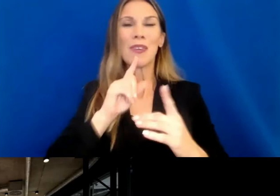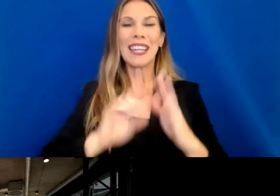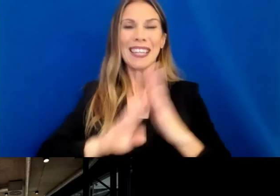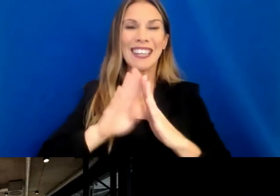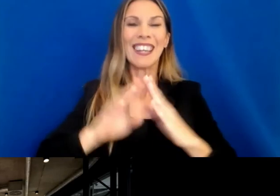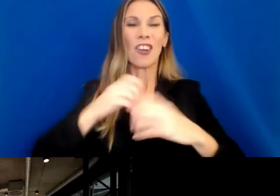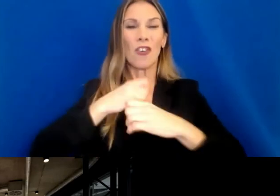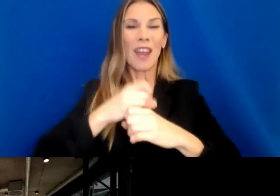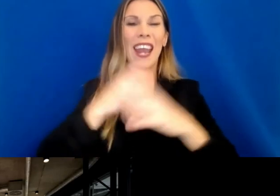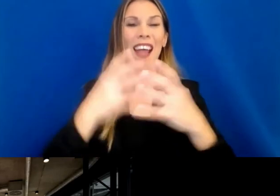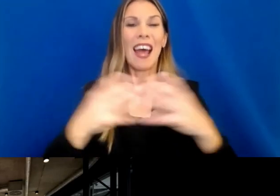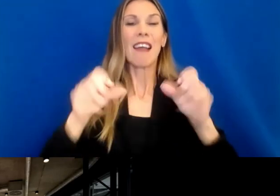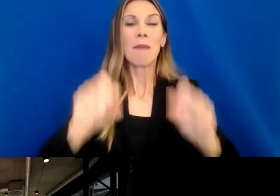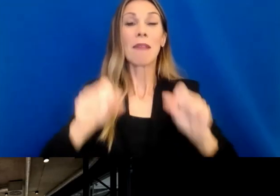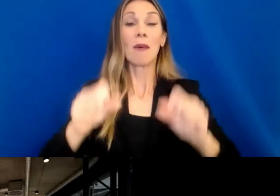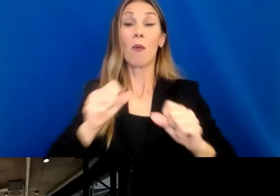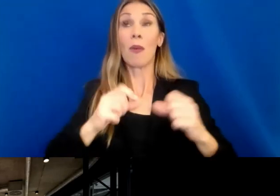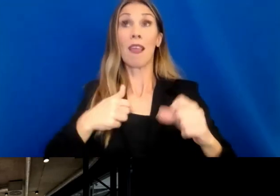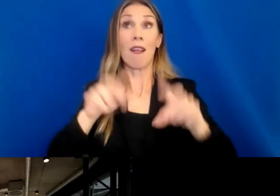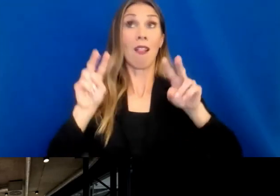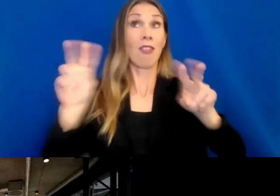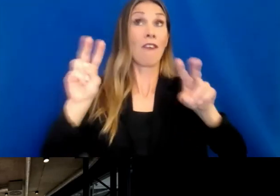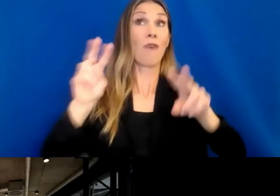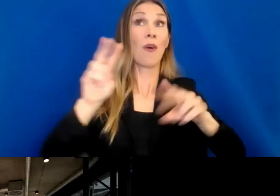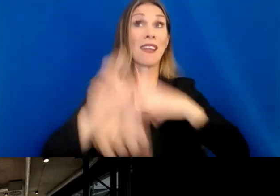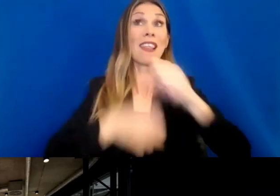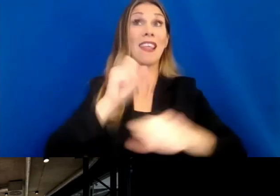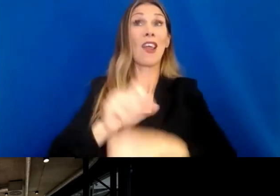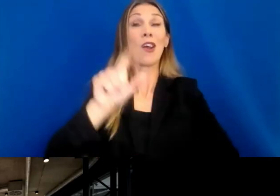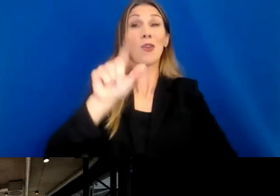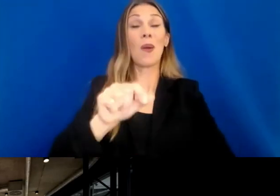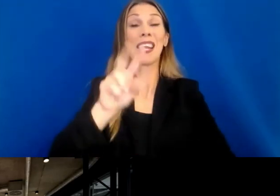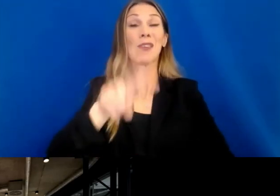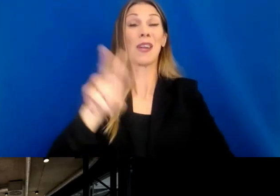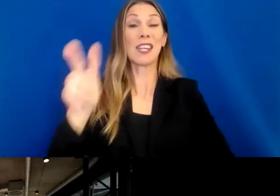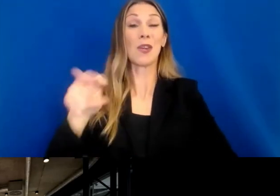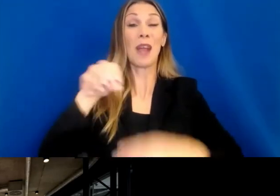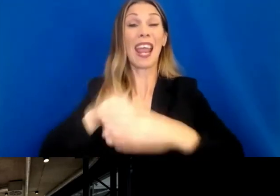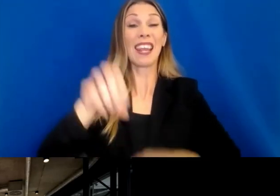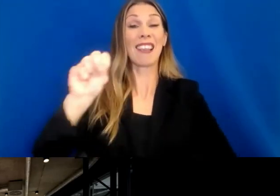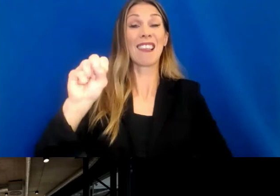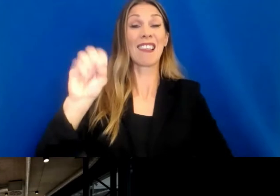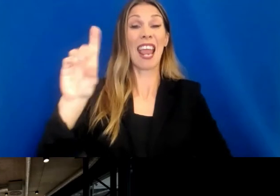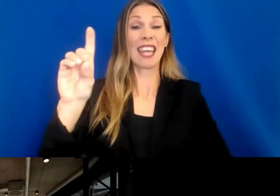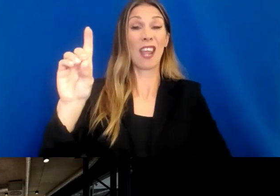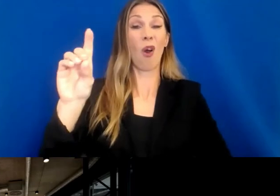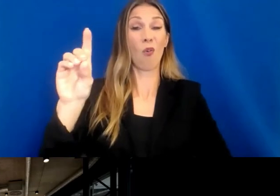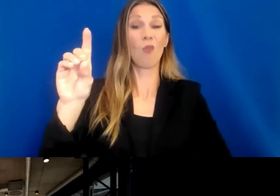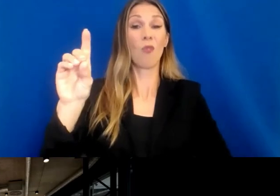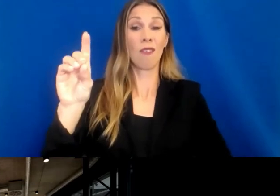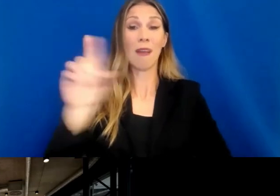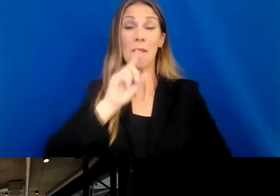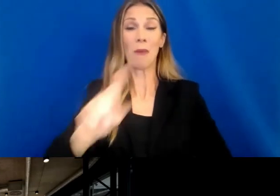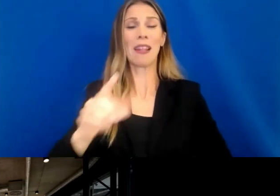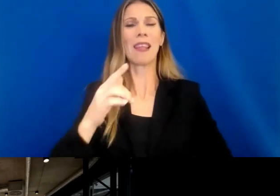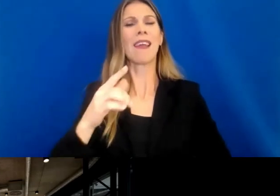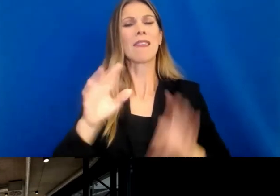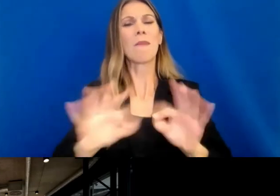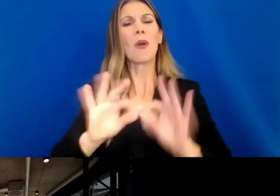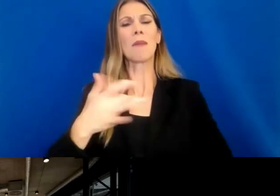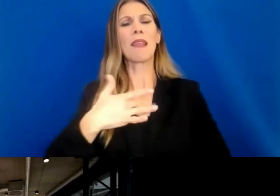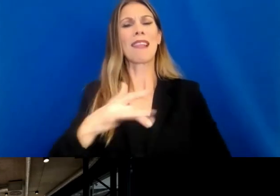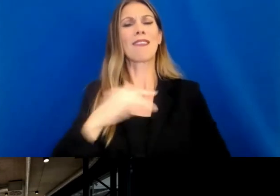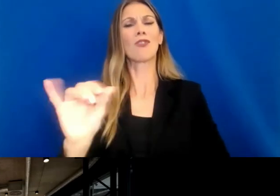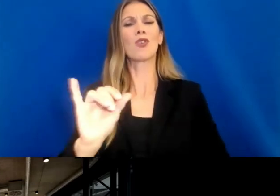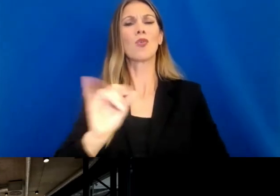look forward to 2022 and the San Diego place-based meeting, but as much as we can, a sensitivity to the